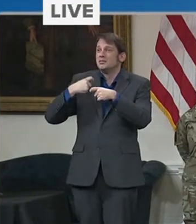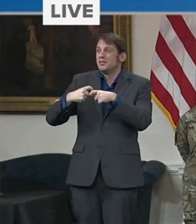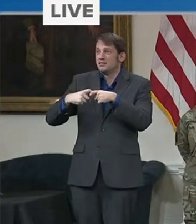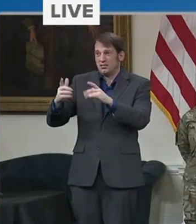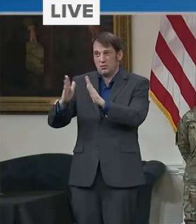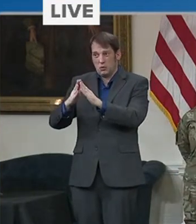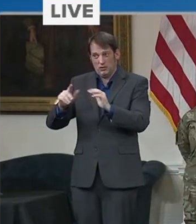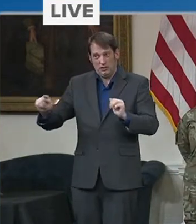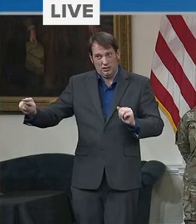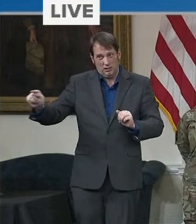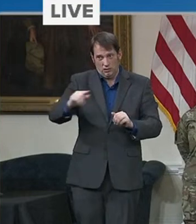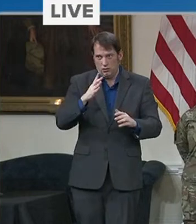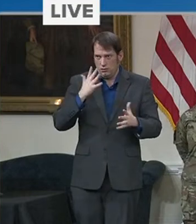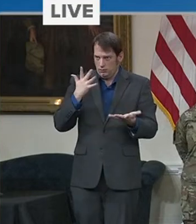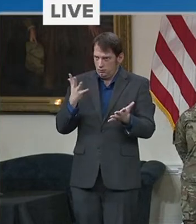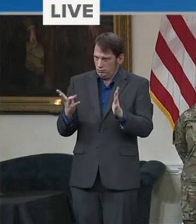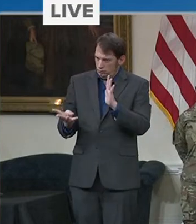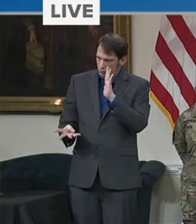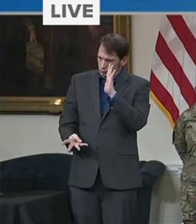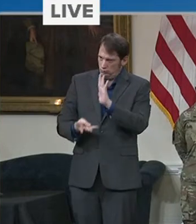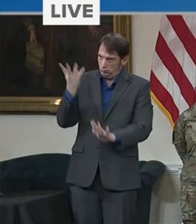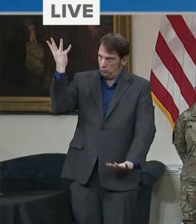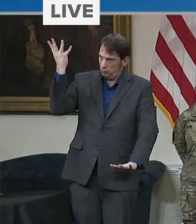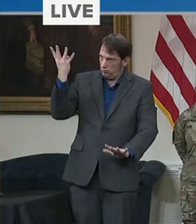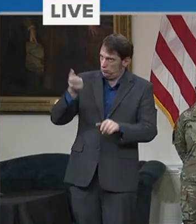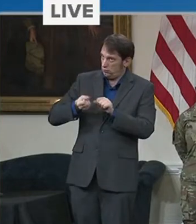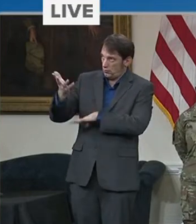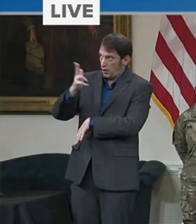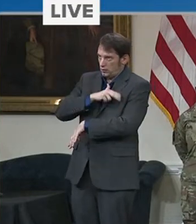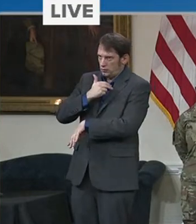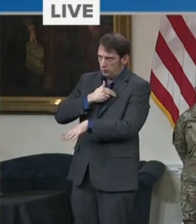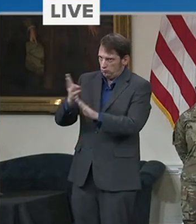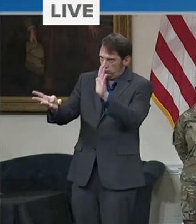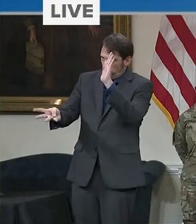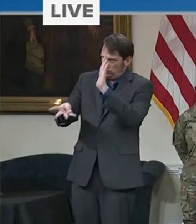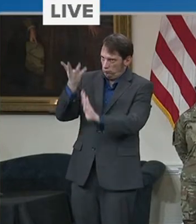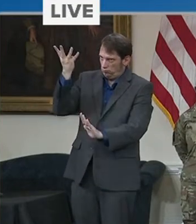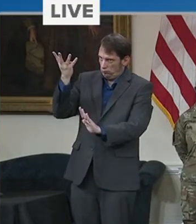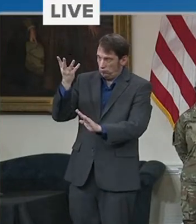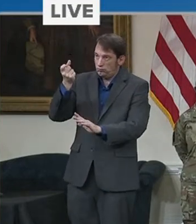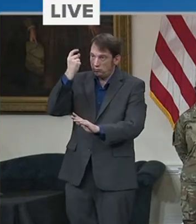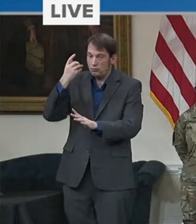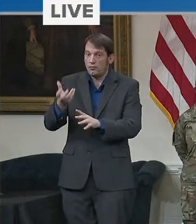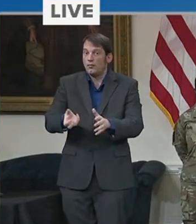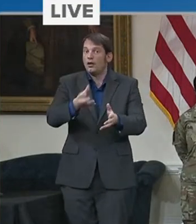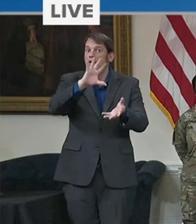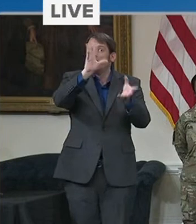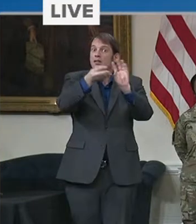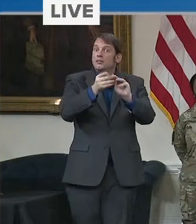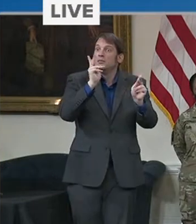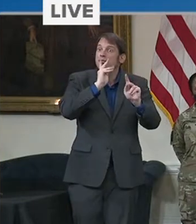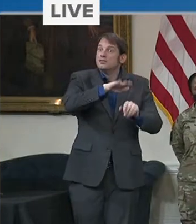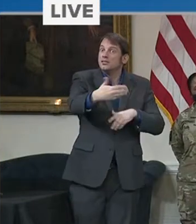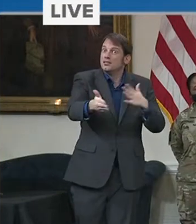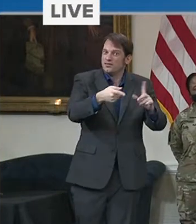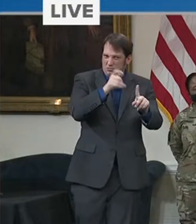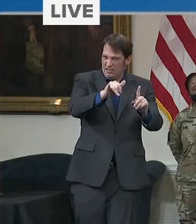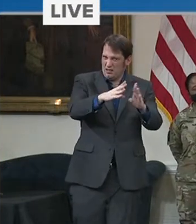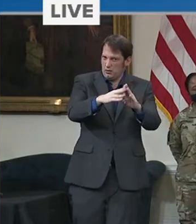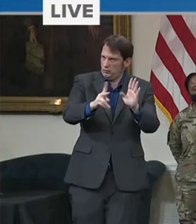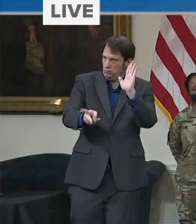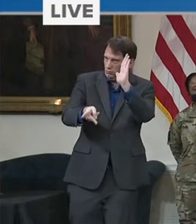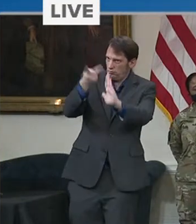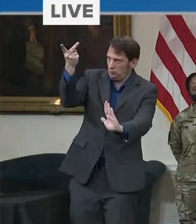hospitalized and 2 times more likely to die from COVID-19 than are whites. In short,